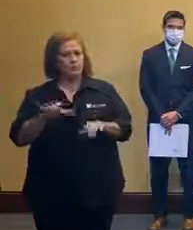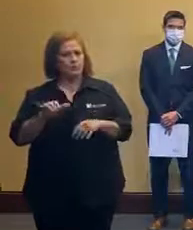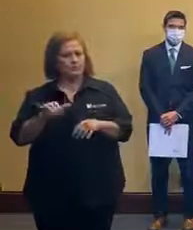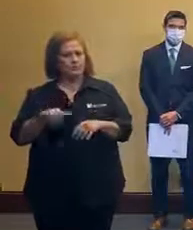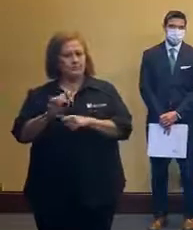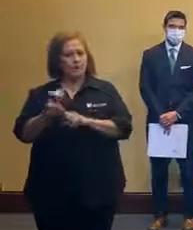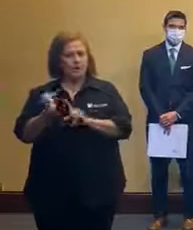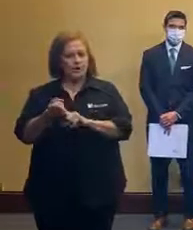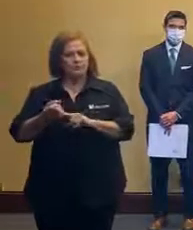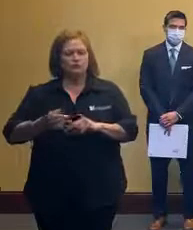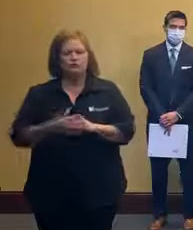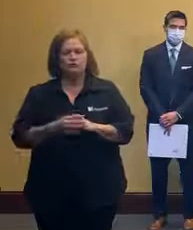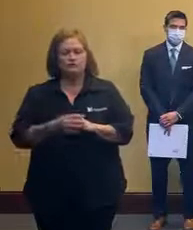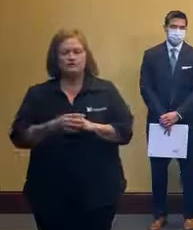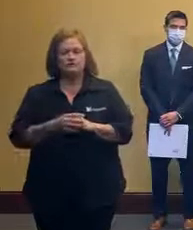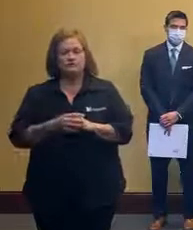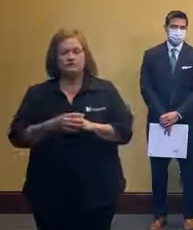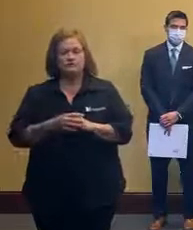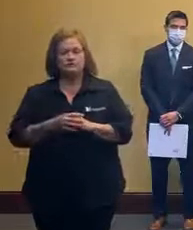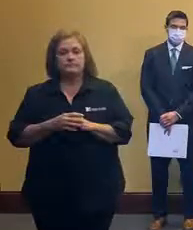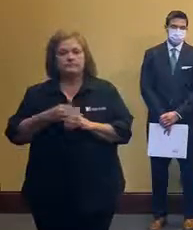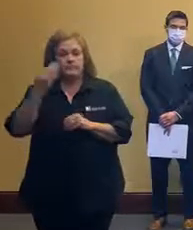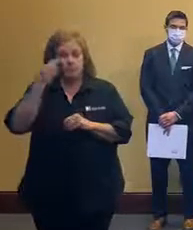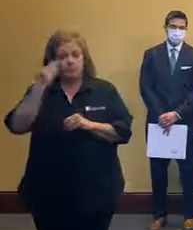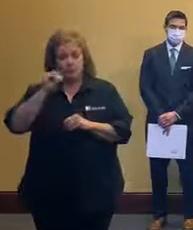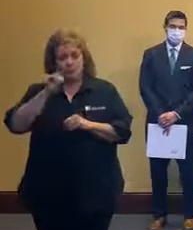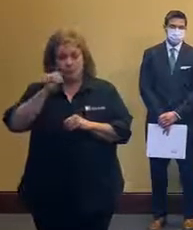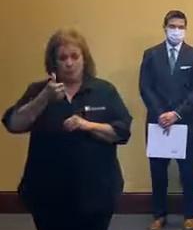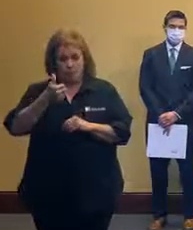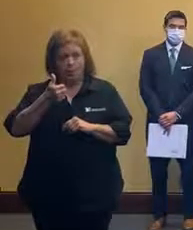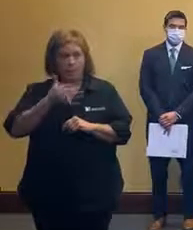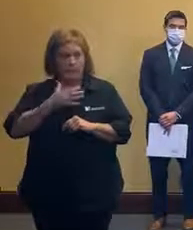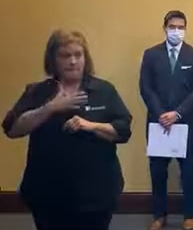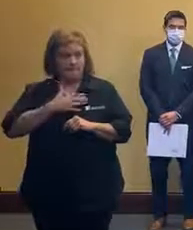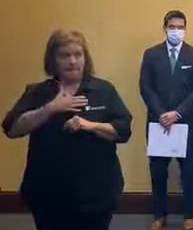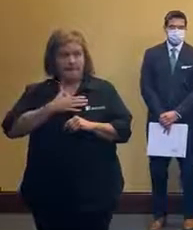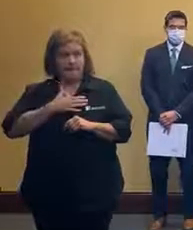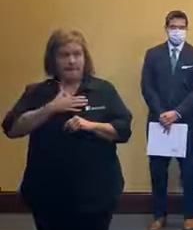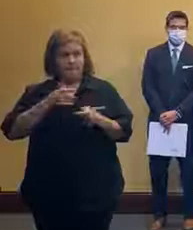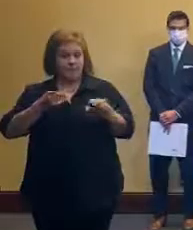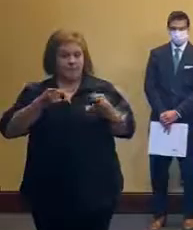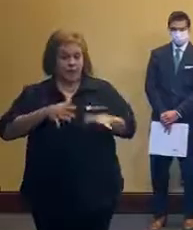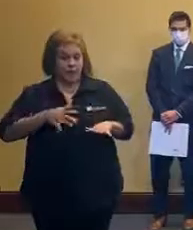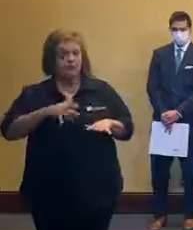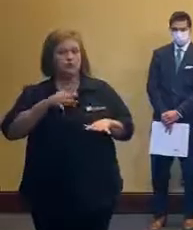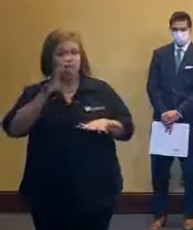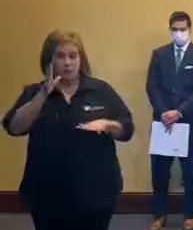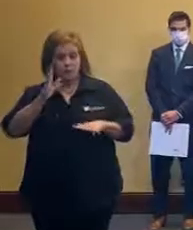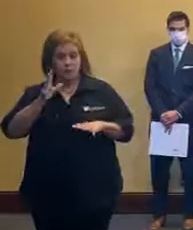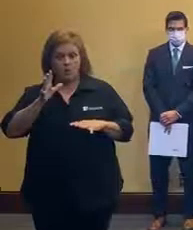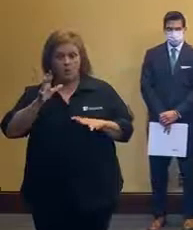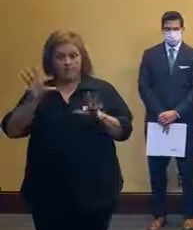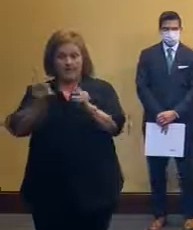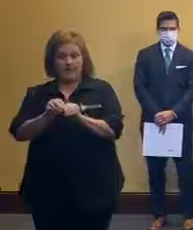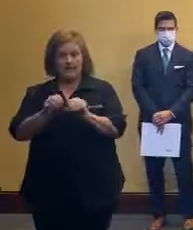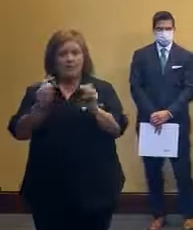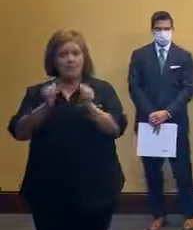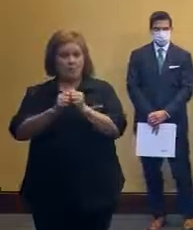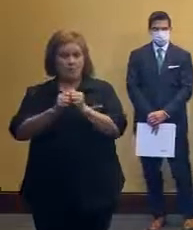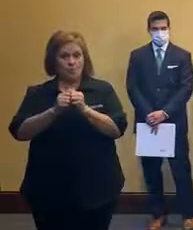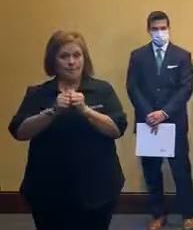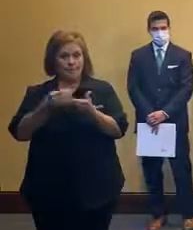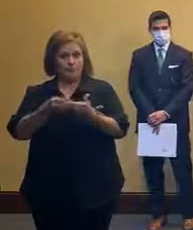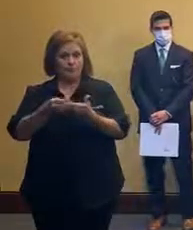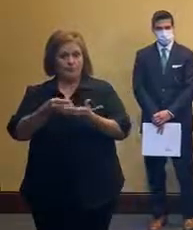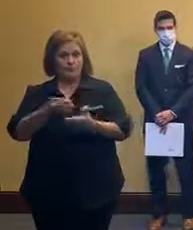Tomorrow, that my administration will go before the New Orleans City Council's Budget Committee, in